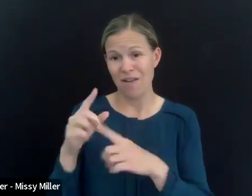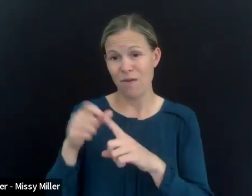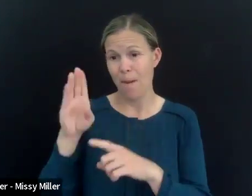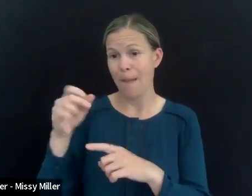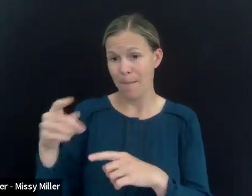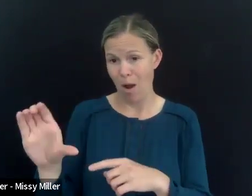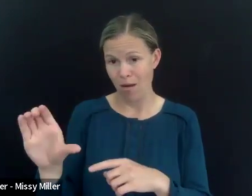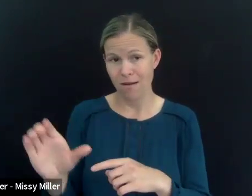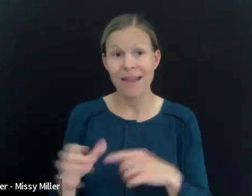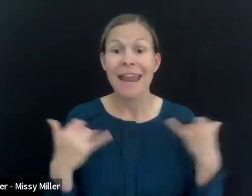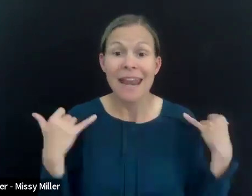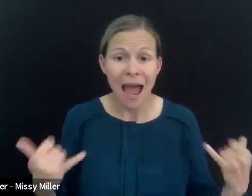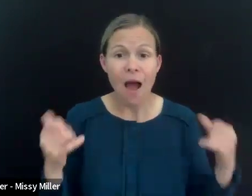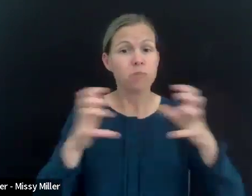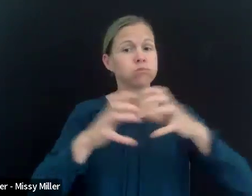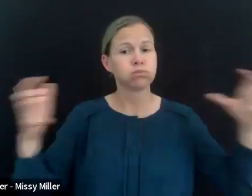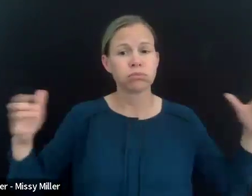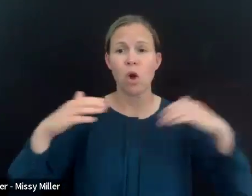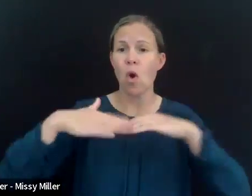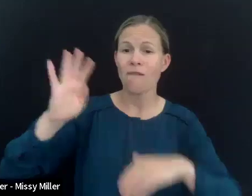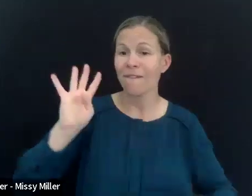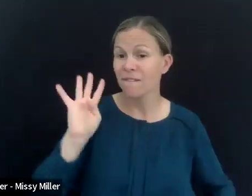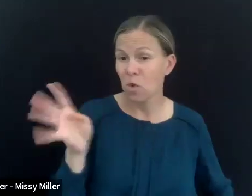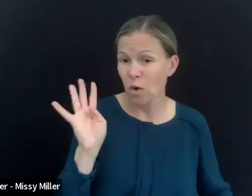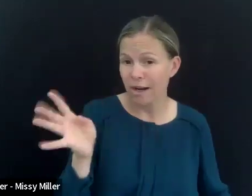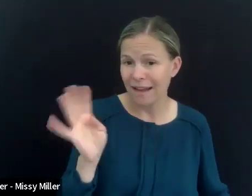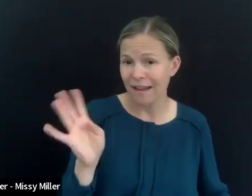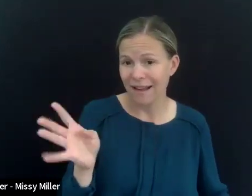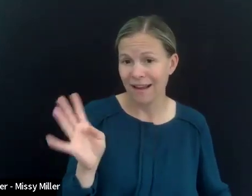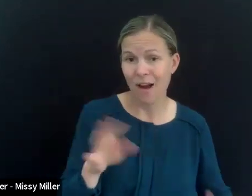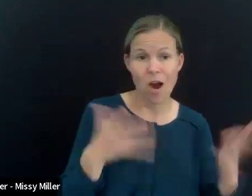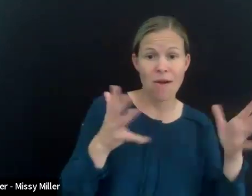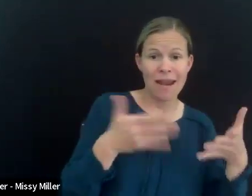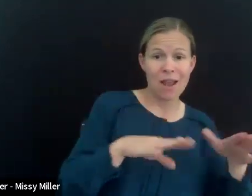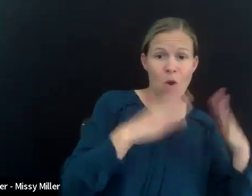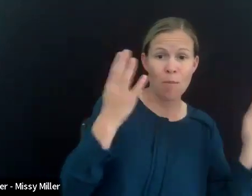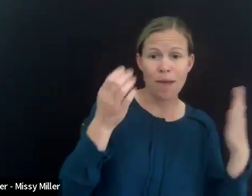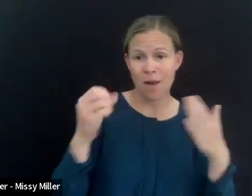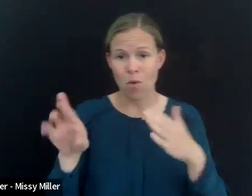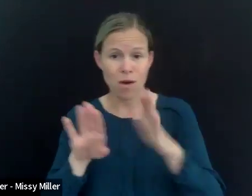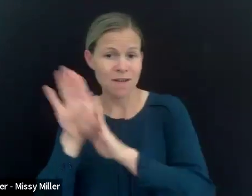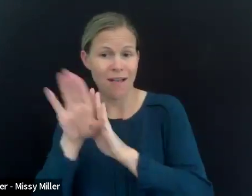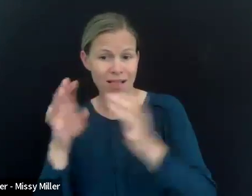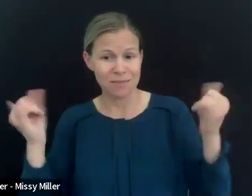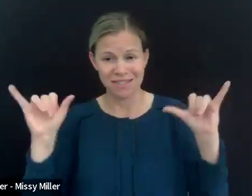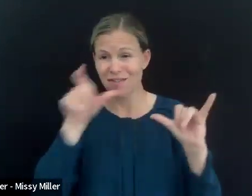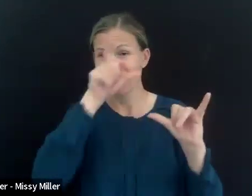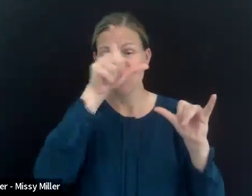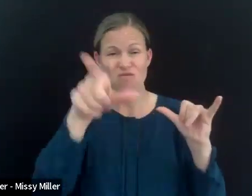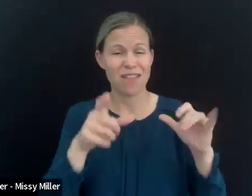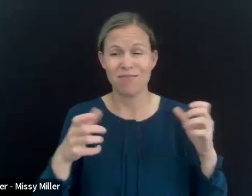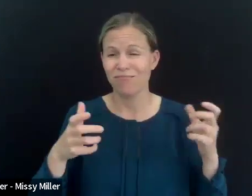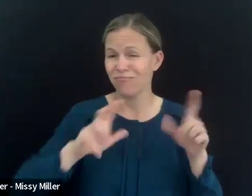we are over 40 that are either in development or open. So it's just tremendous growth